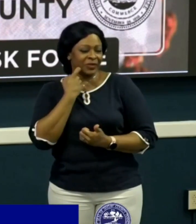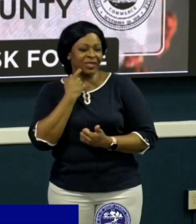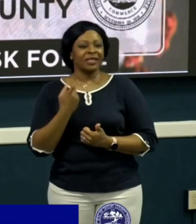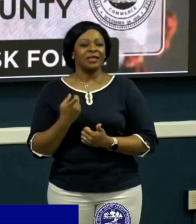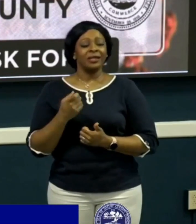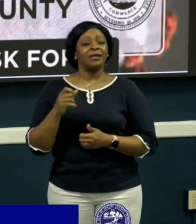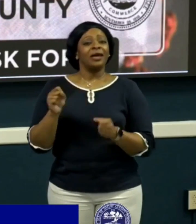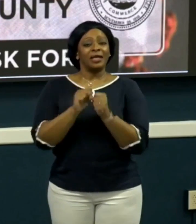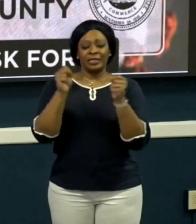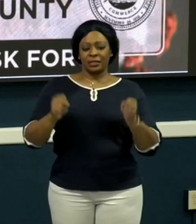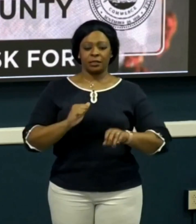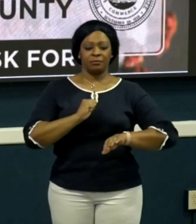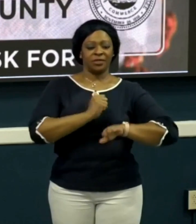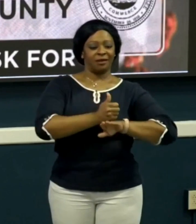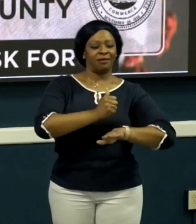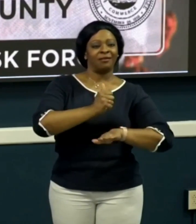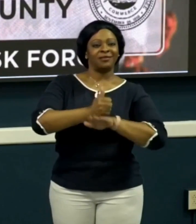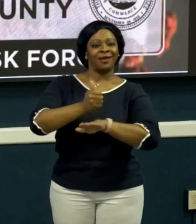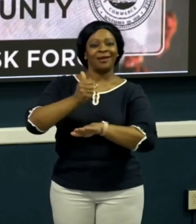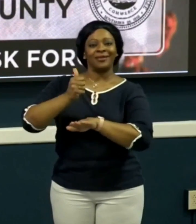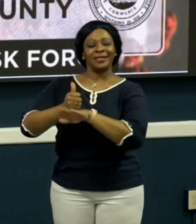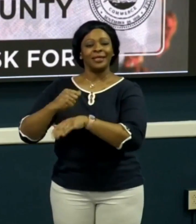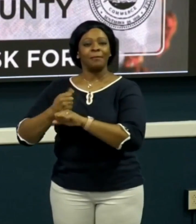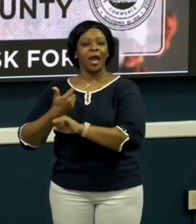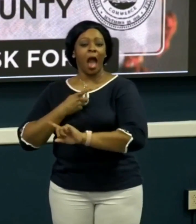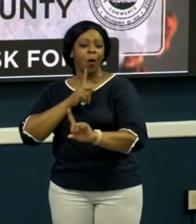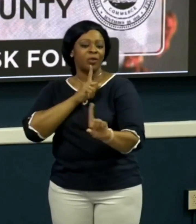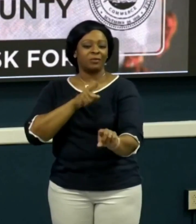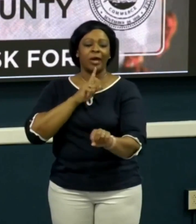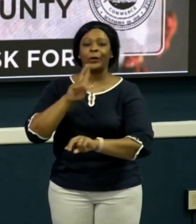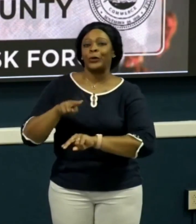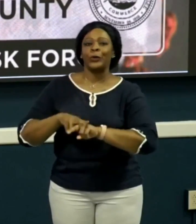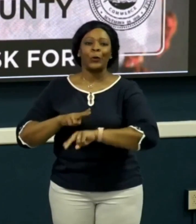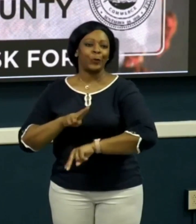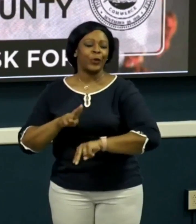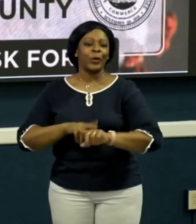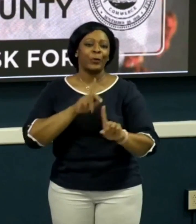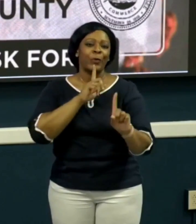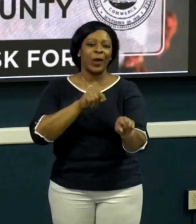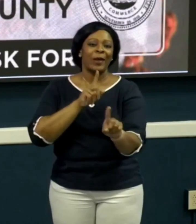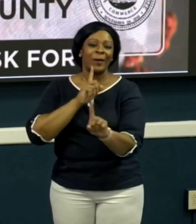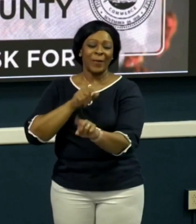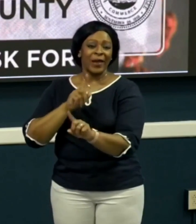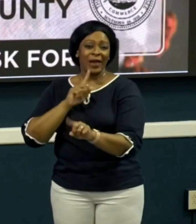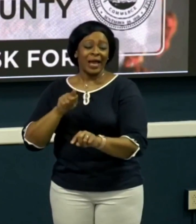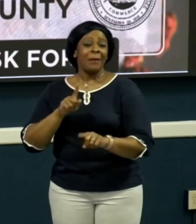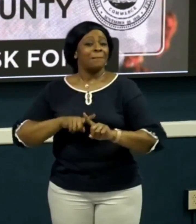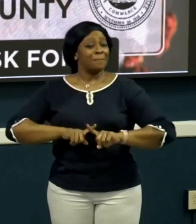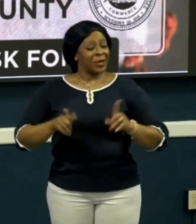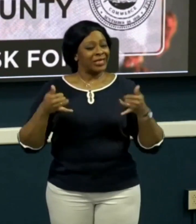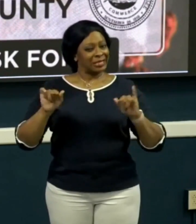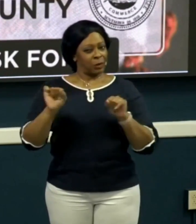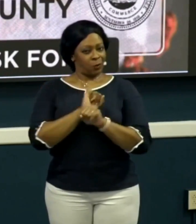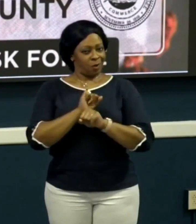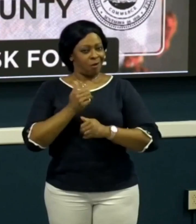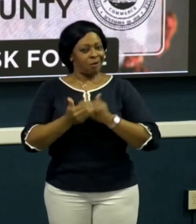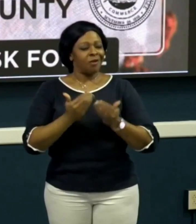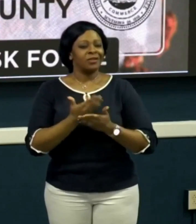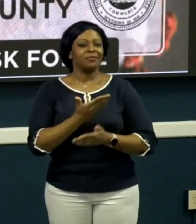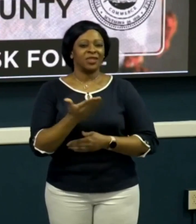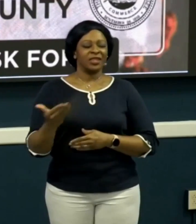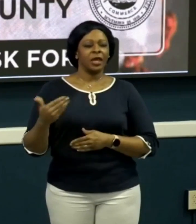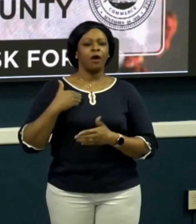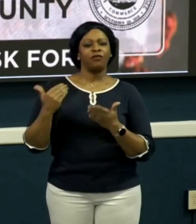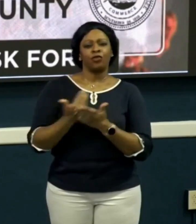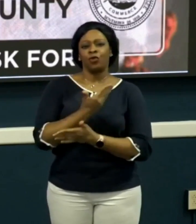systems are now in place to normalize our response to this. Now, there are still some things that we have to work on. We do have these